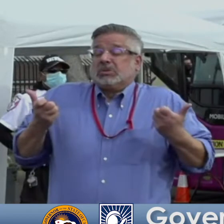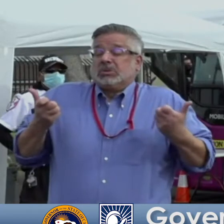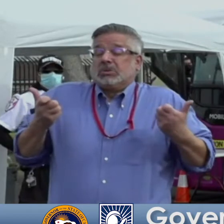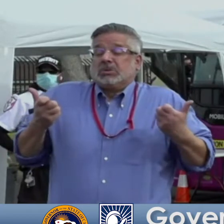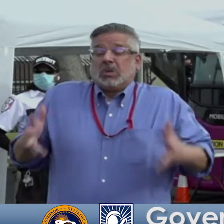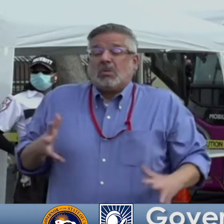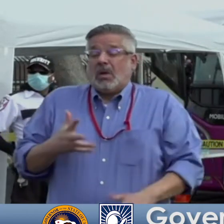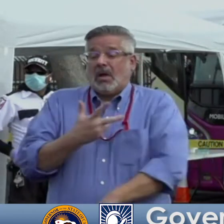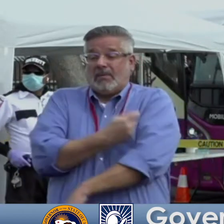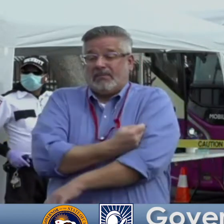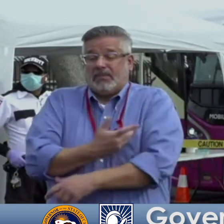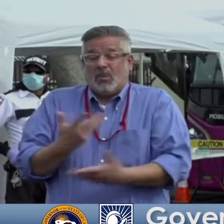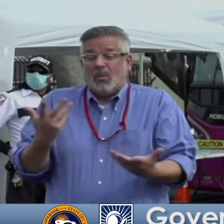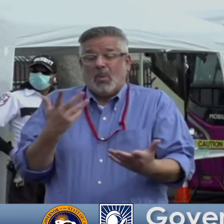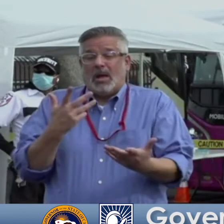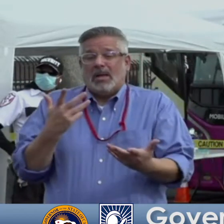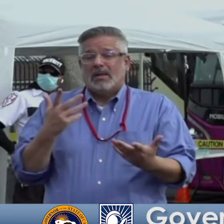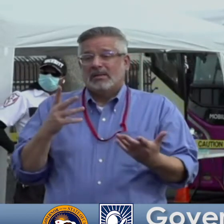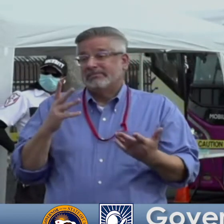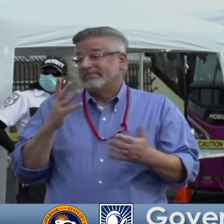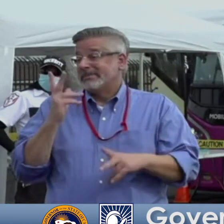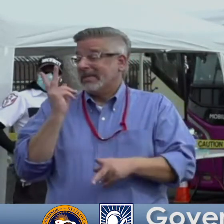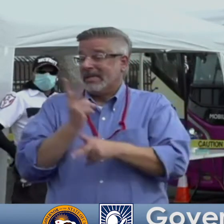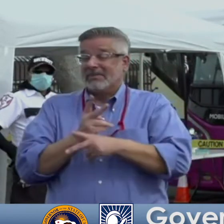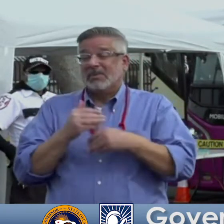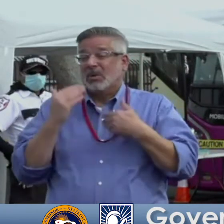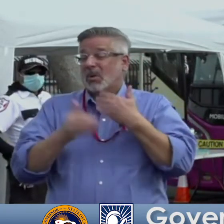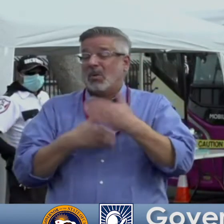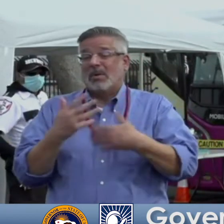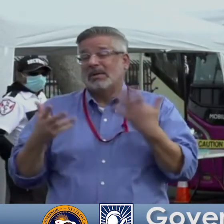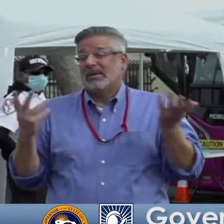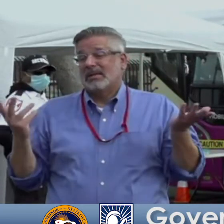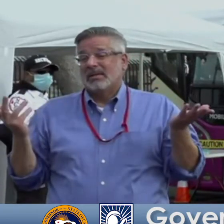Yeah. We'll keep going. I mean, yeah, look, we got,